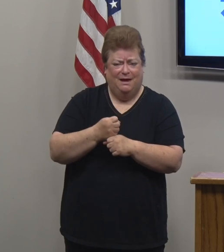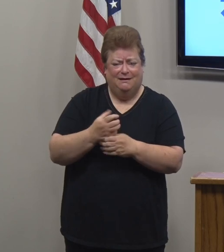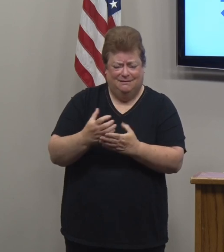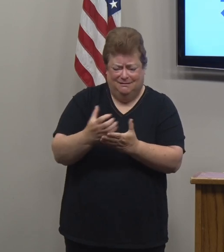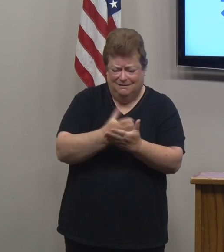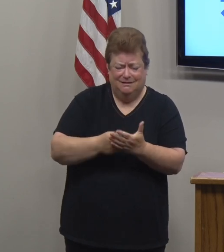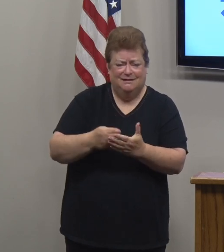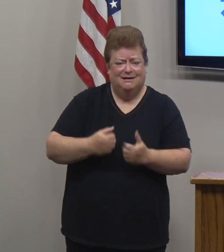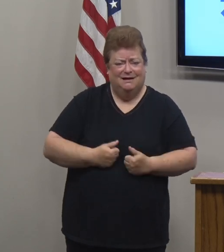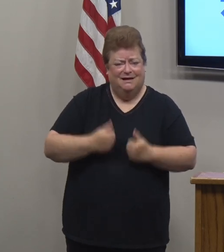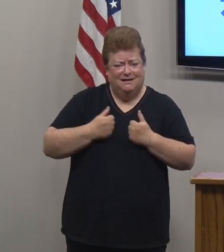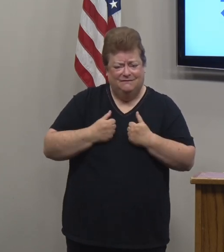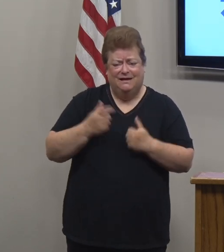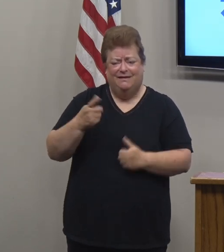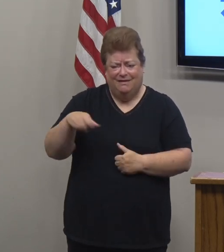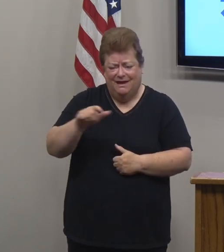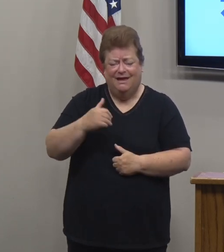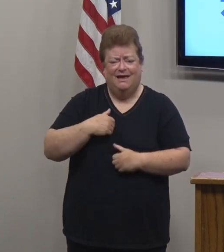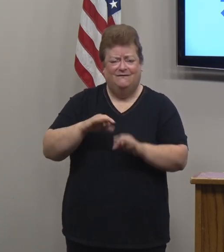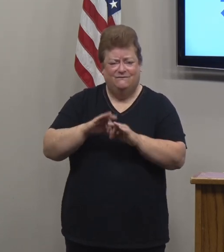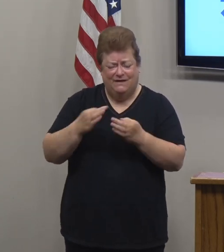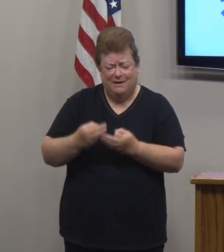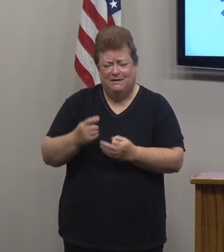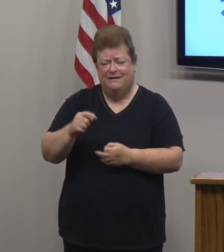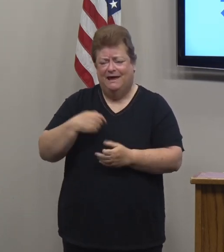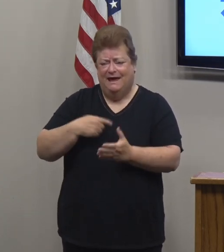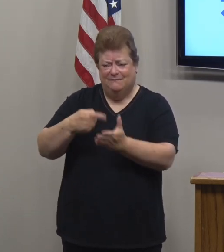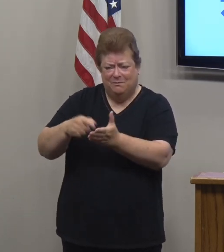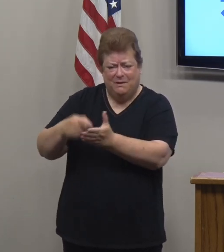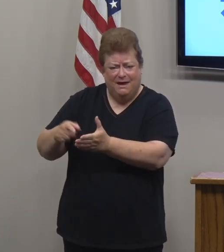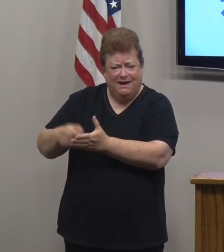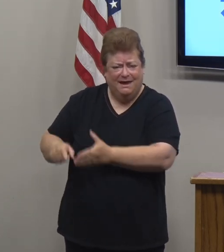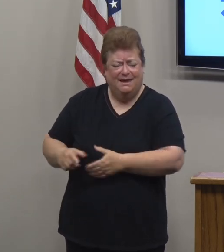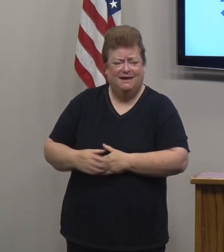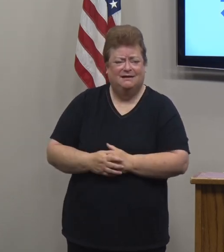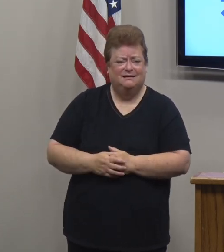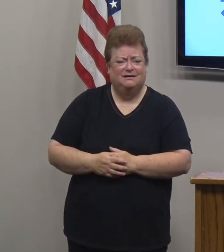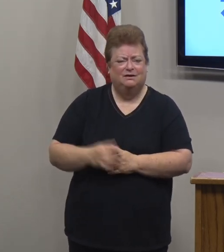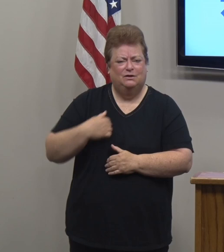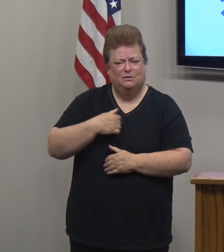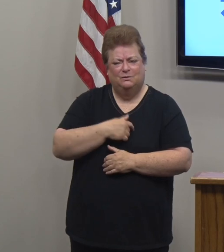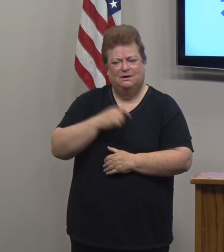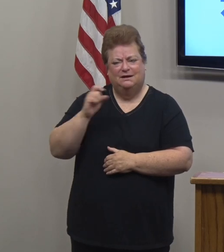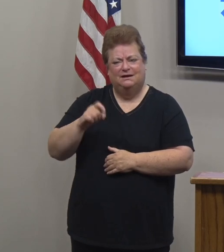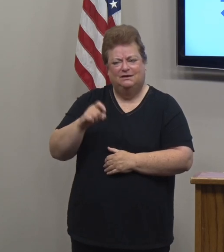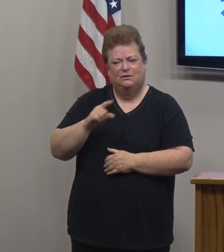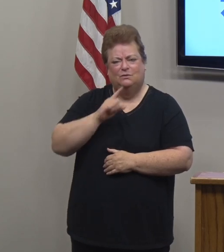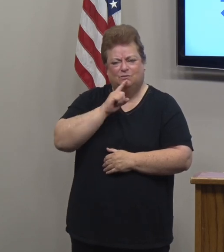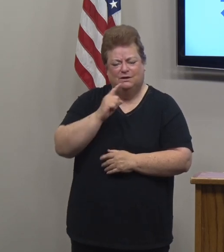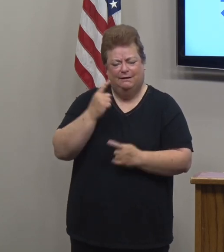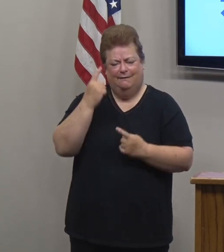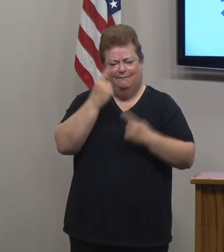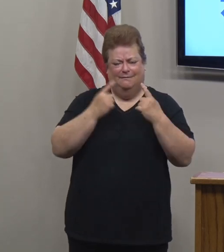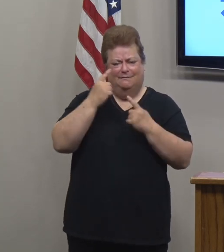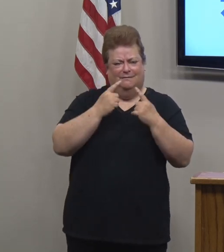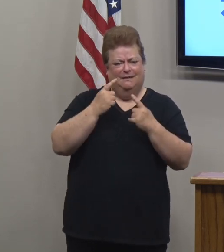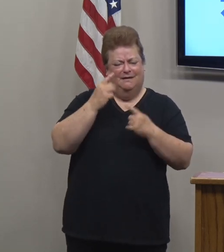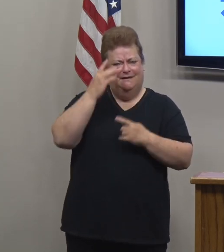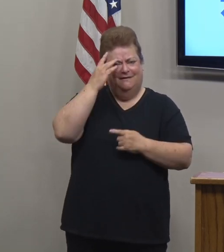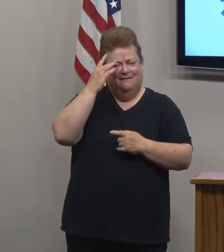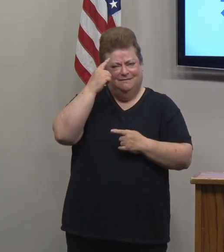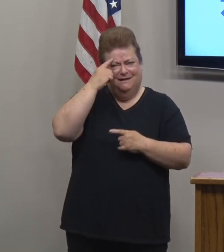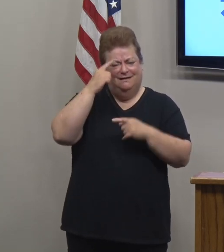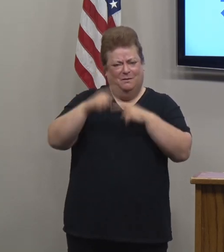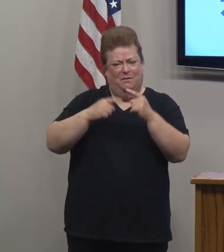They have families. They have bills they need to pay. And so we need to really be considerate of that and